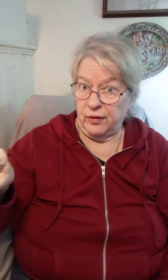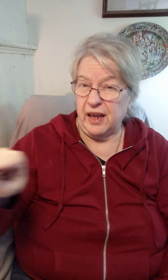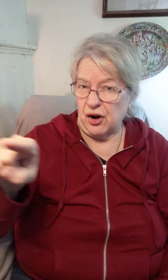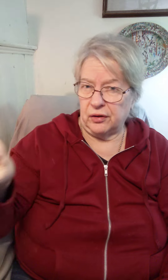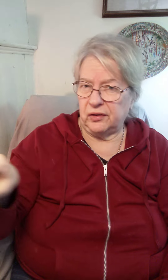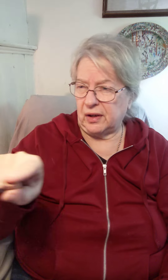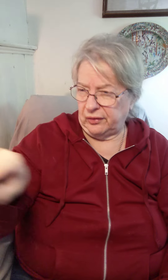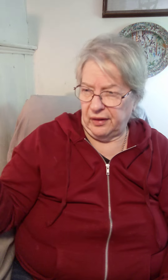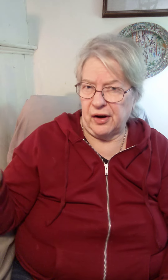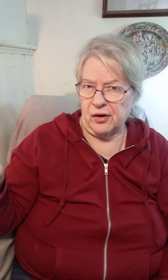There, in this case, there.